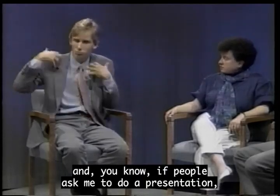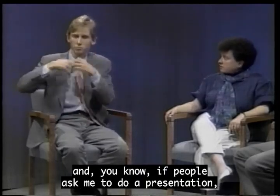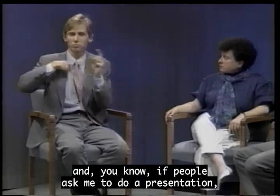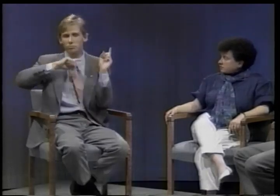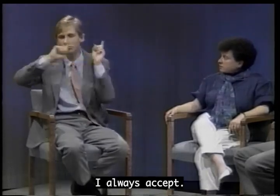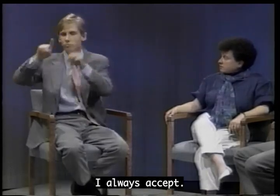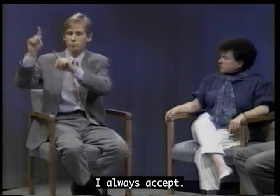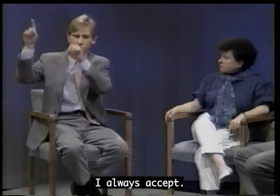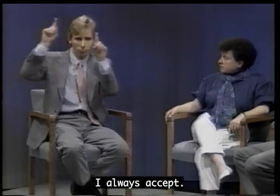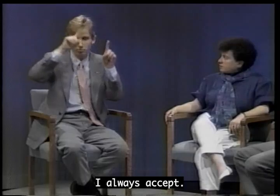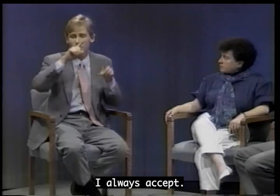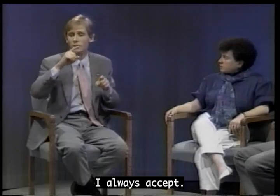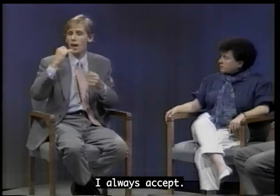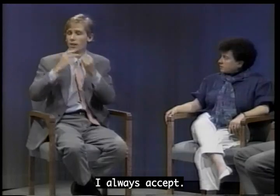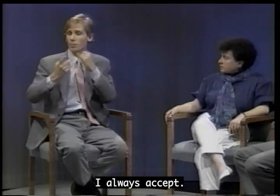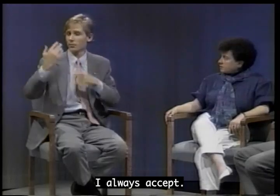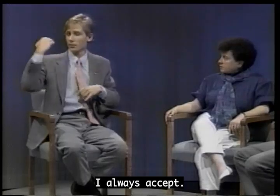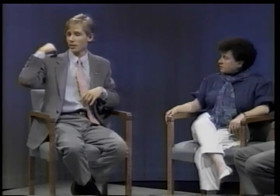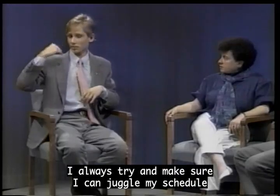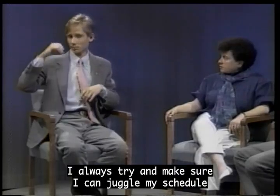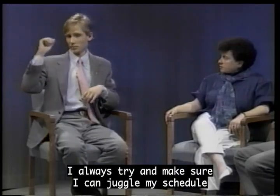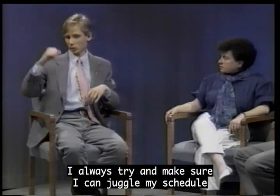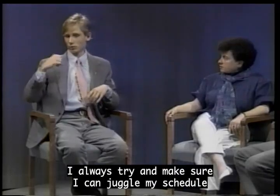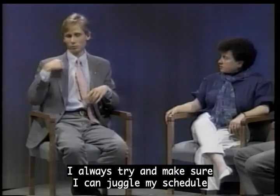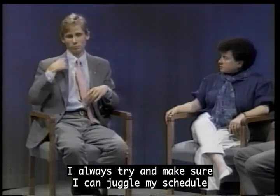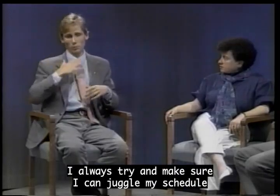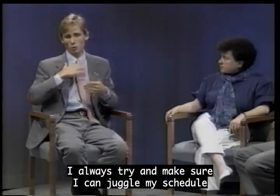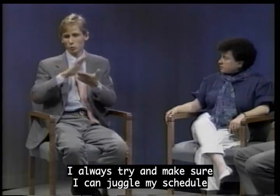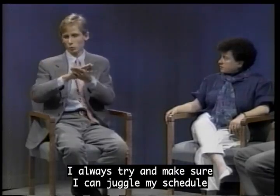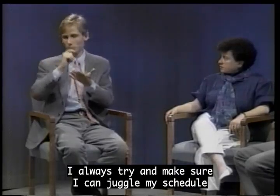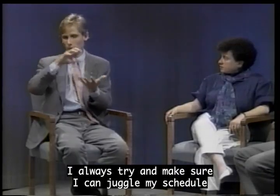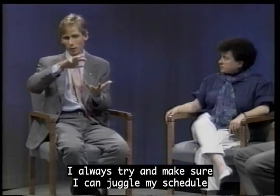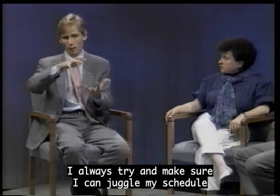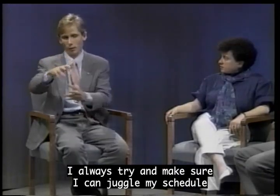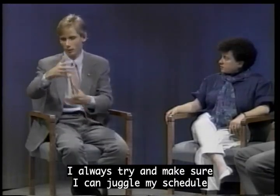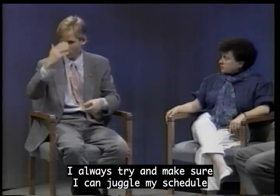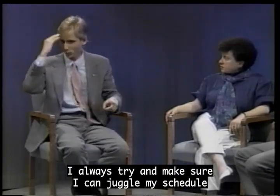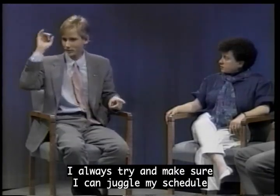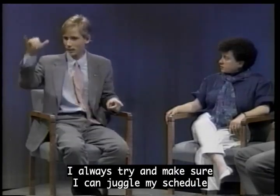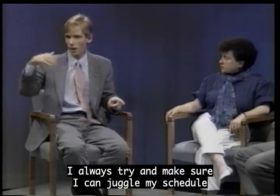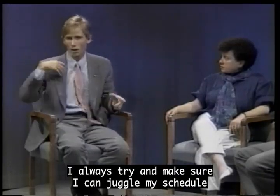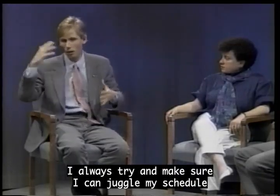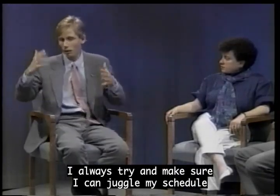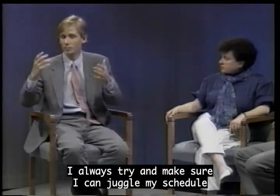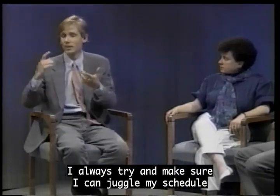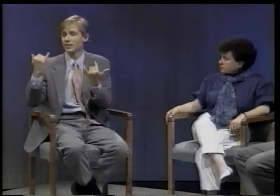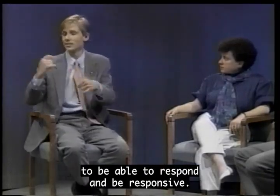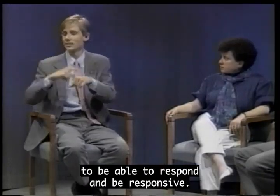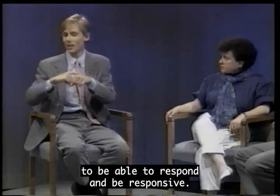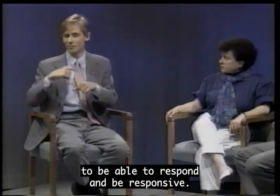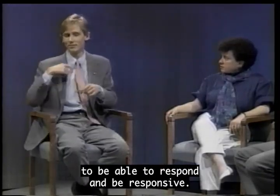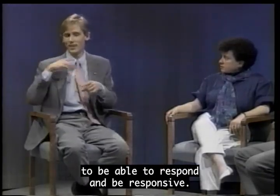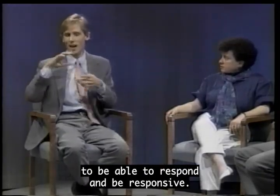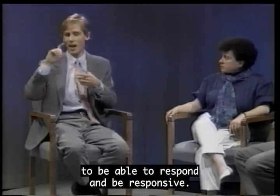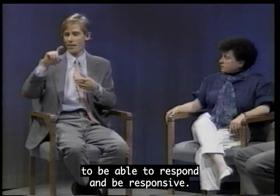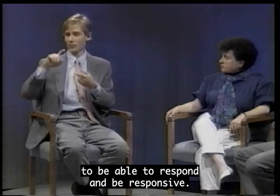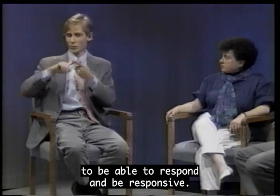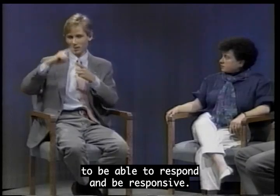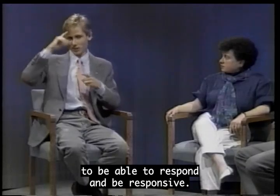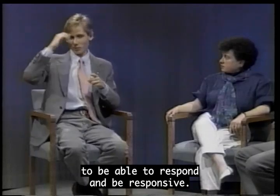and make sure I can juggle my schedule to be able to respond and be responsive. In some ways, it's affected my studies